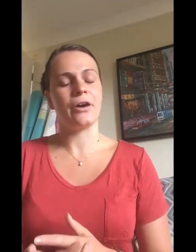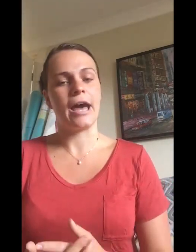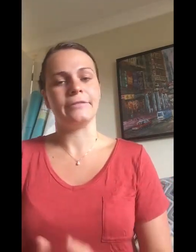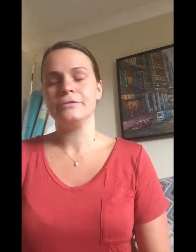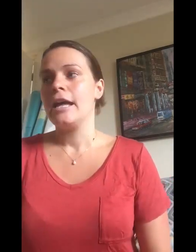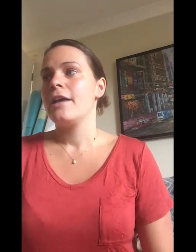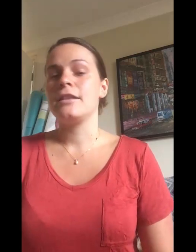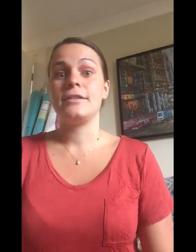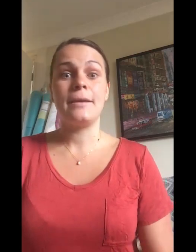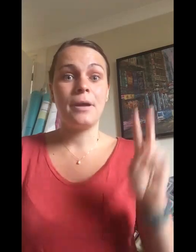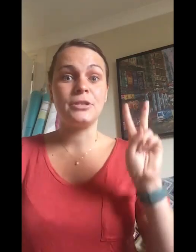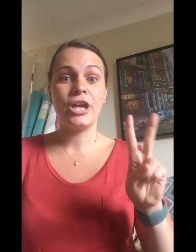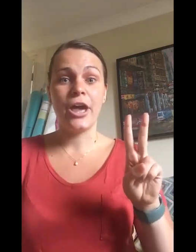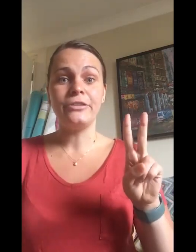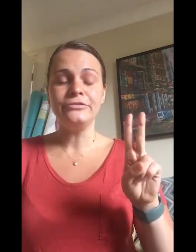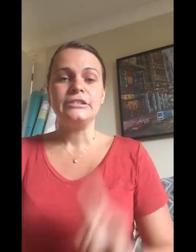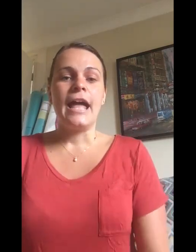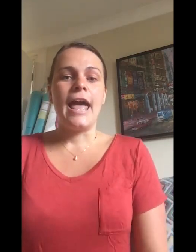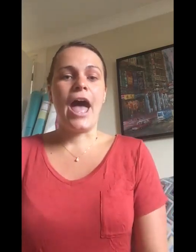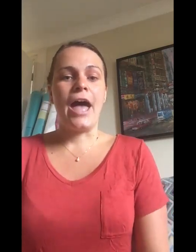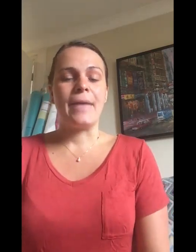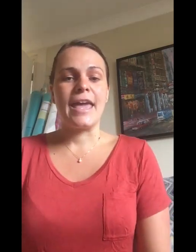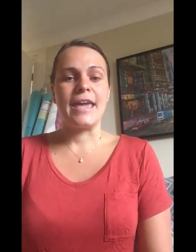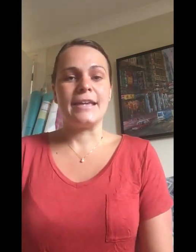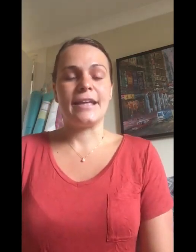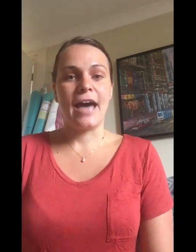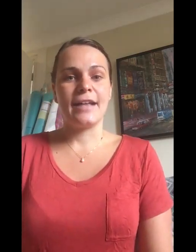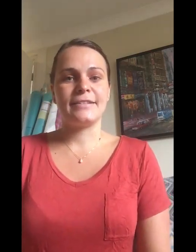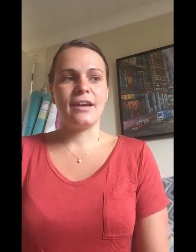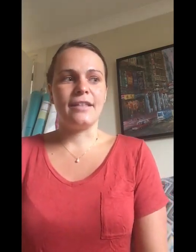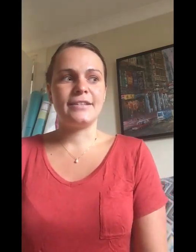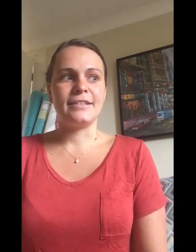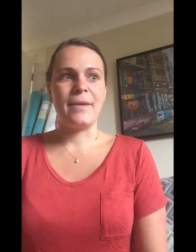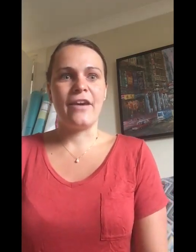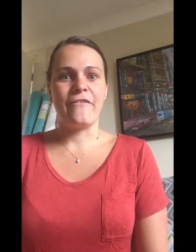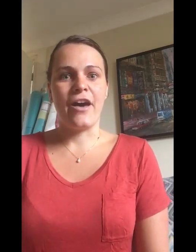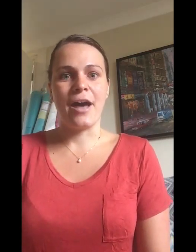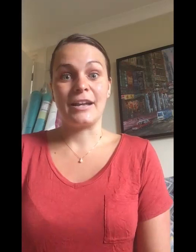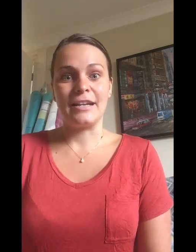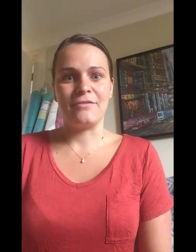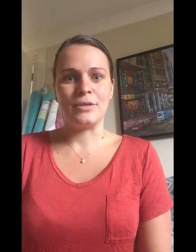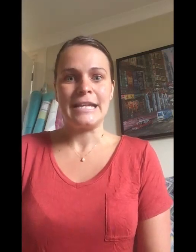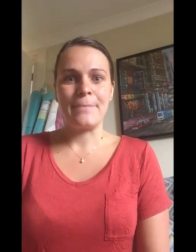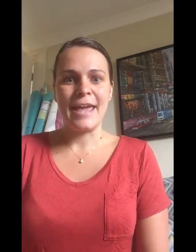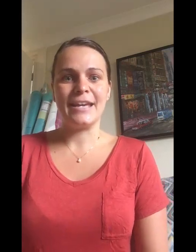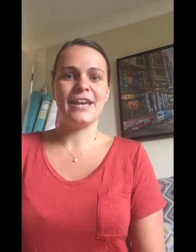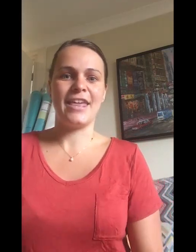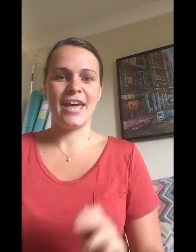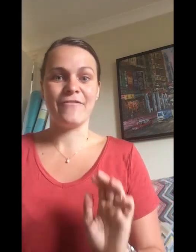Okay. Tip number 2 is that, and this is a bit of a, I'm going to give you a sneak peek at the